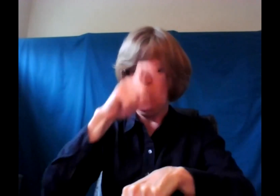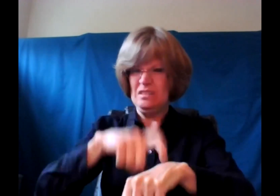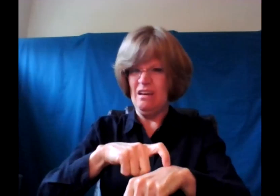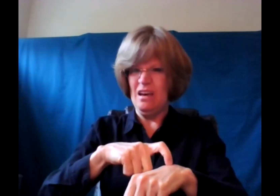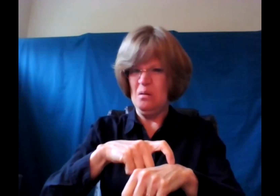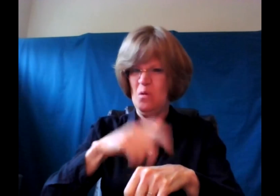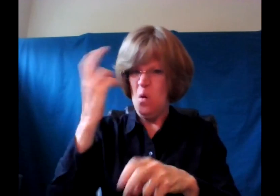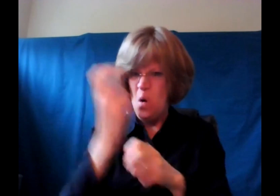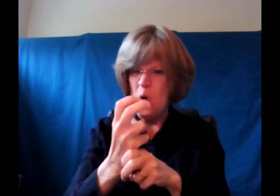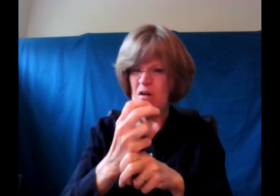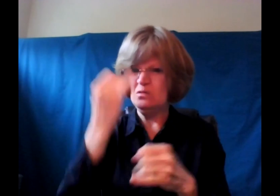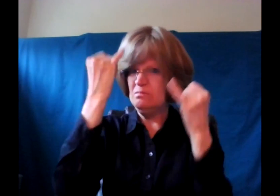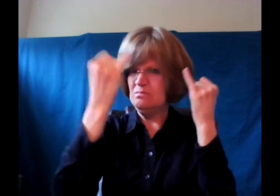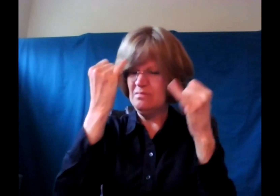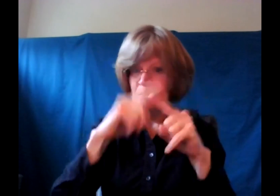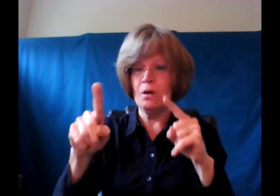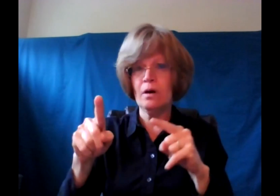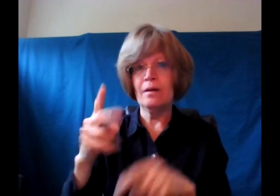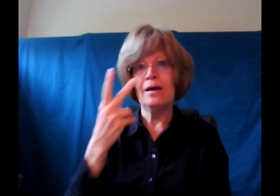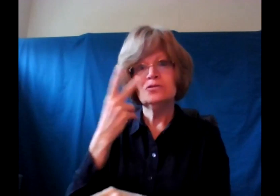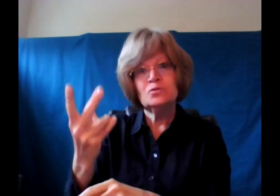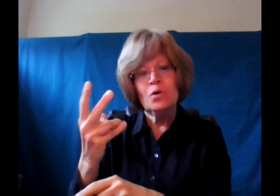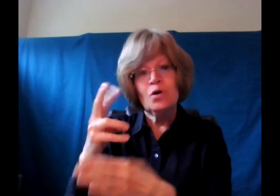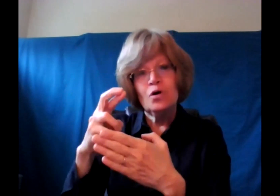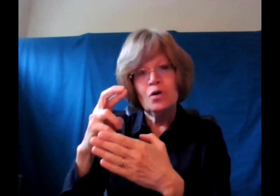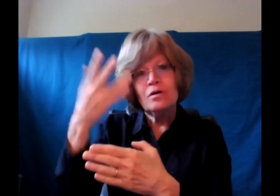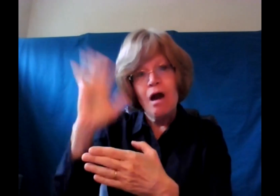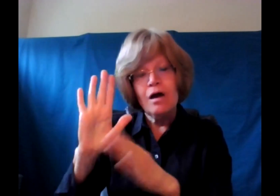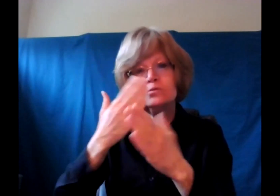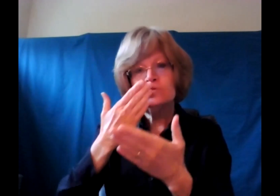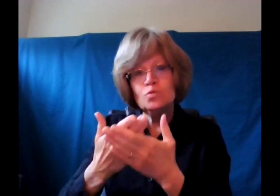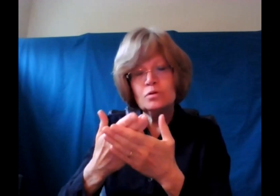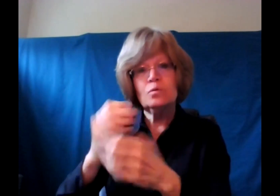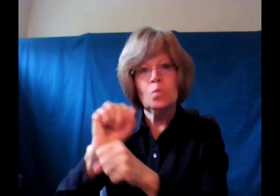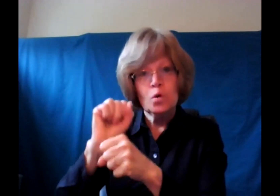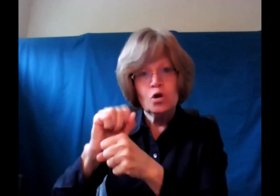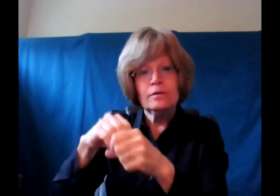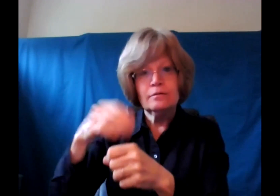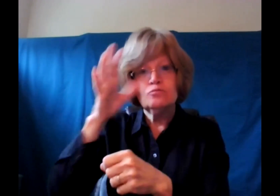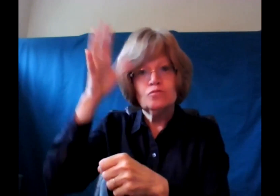But yet, I was able to see the results of God's goodness.